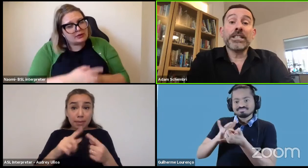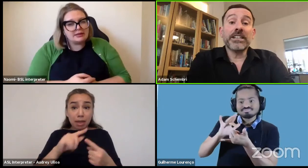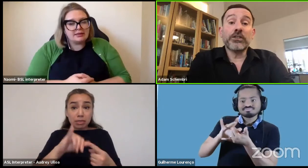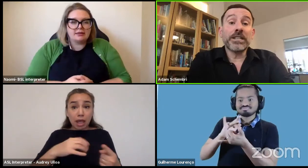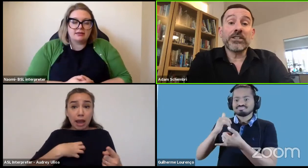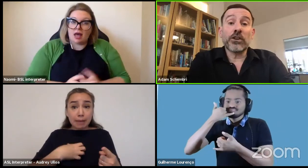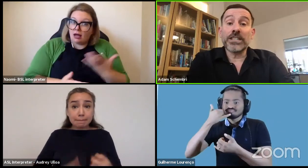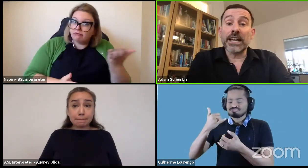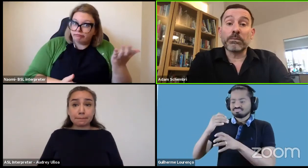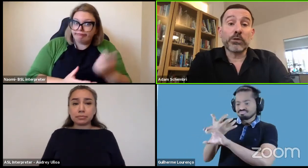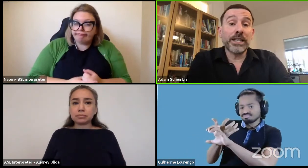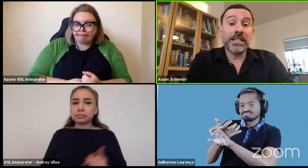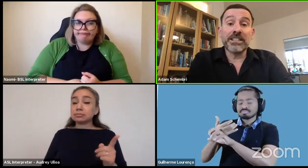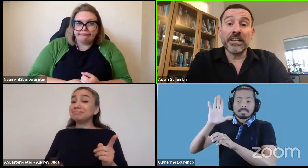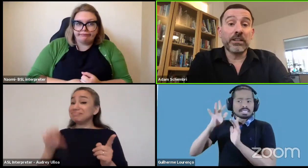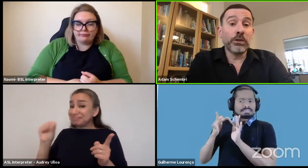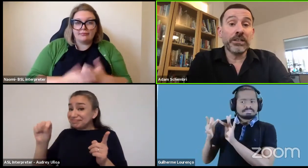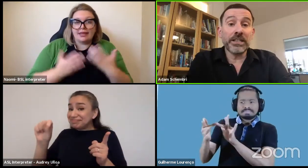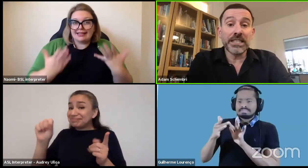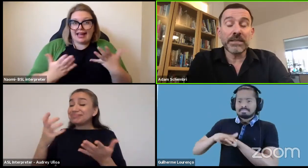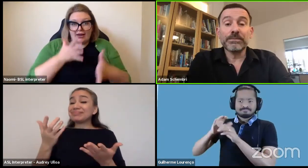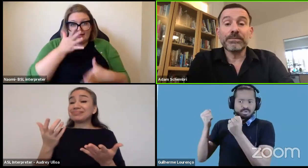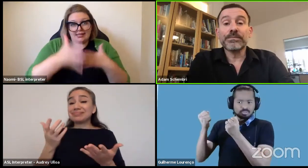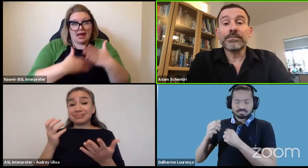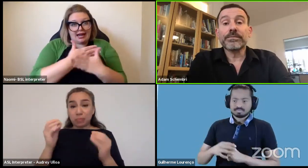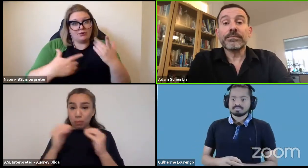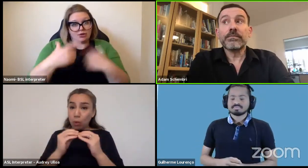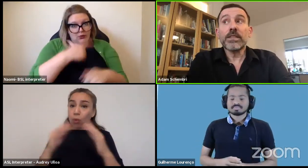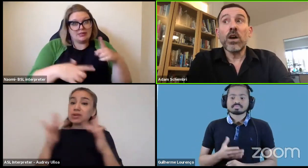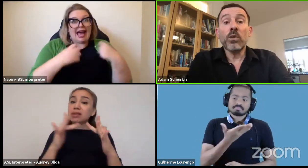There is increased contact between signing communities.